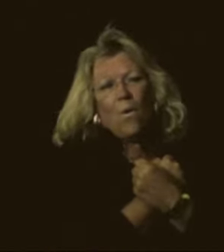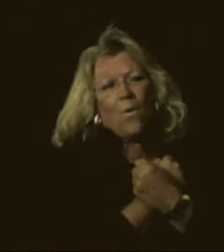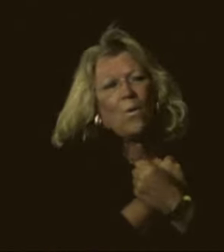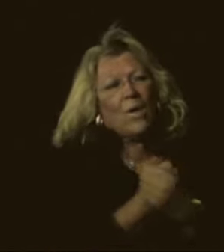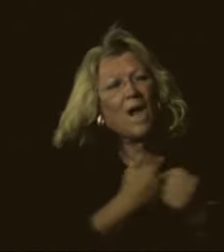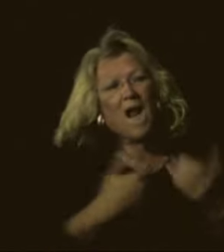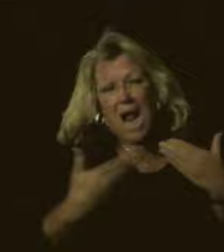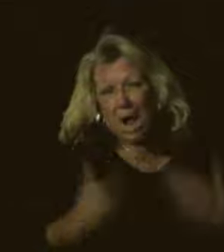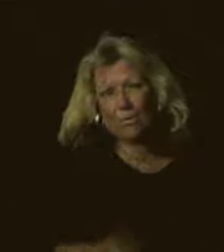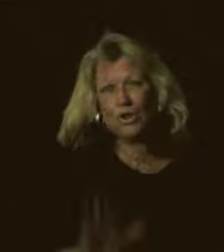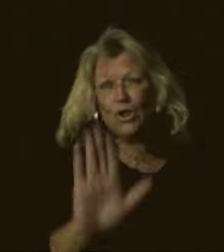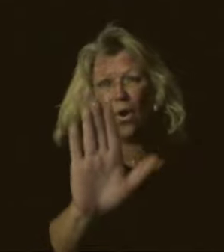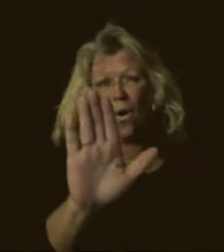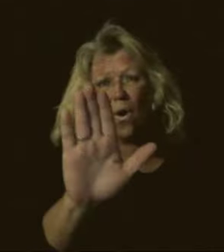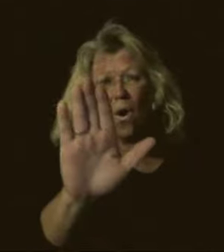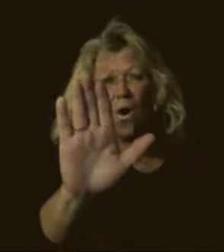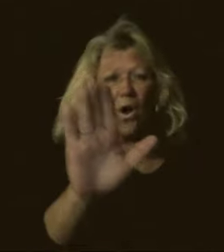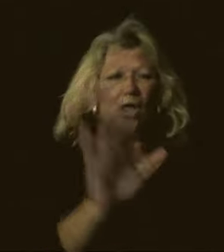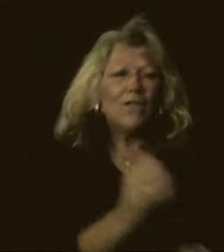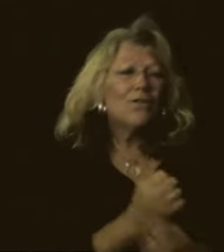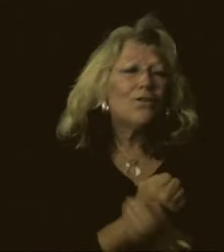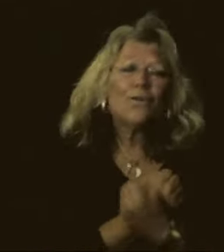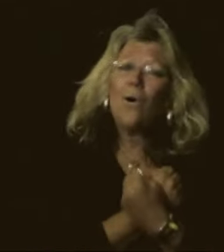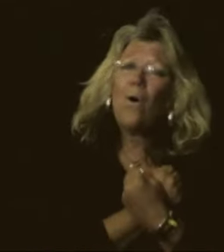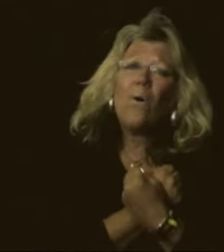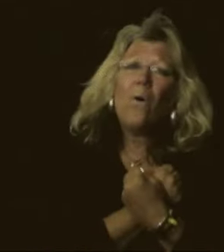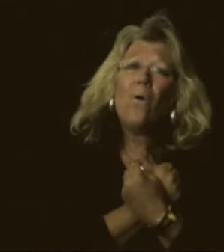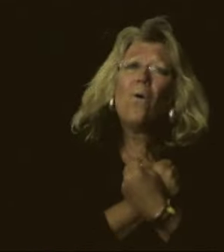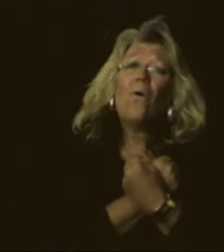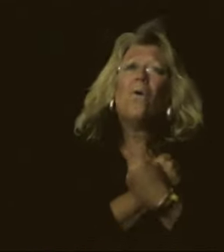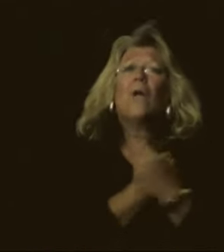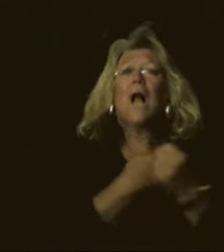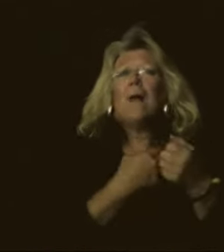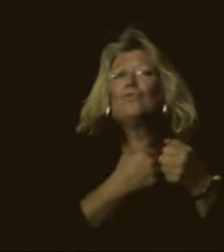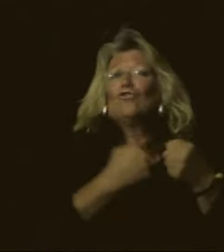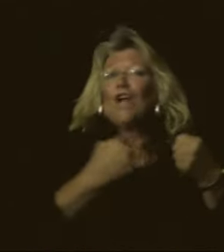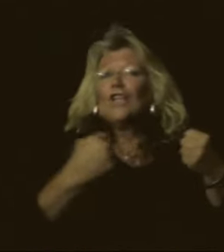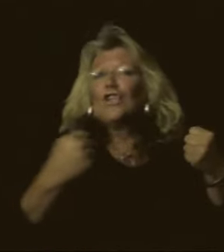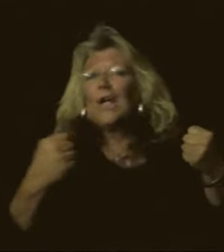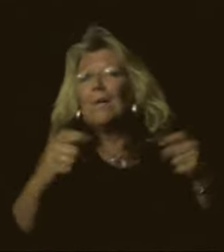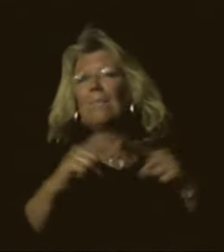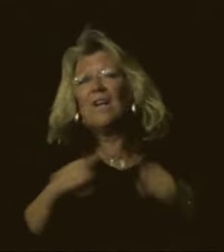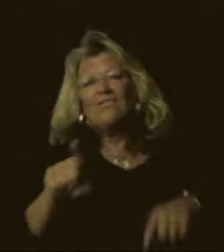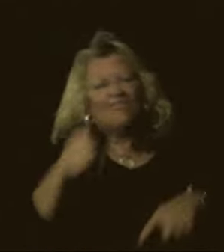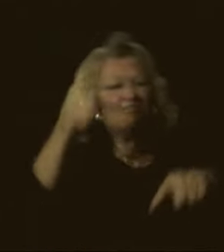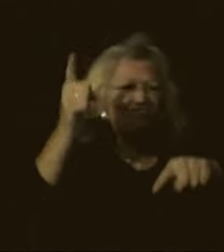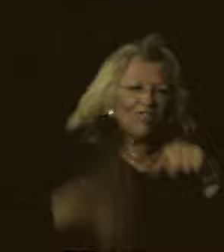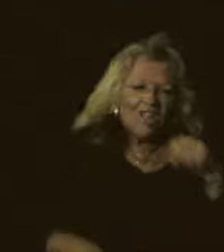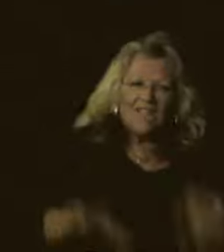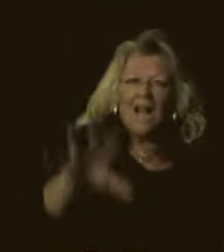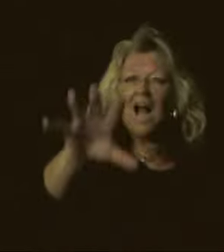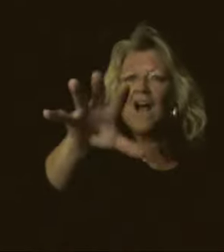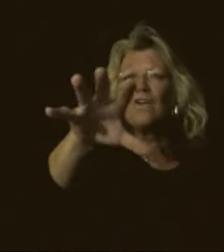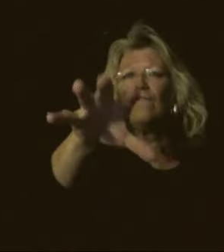I was yours to hold I'm stretching, but you're just out of